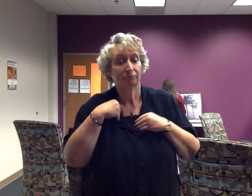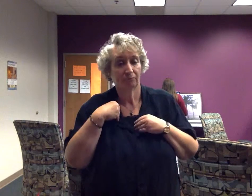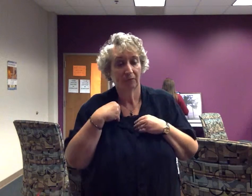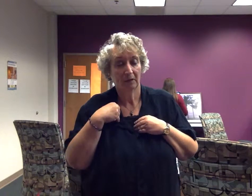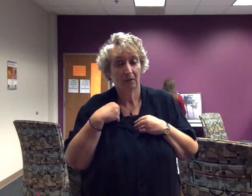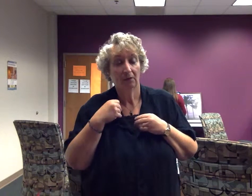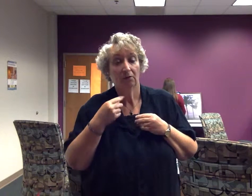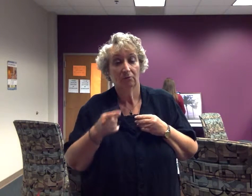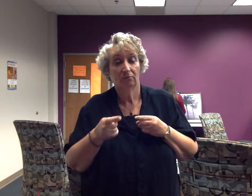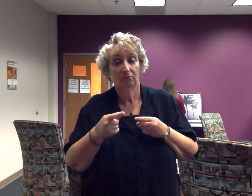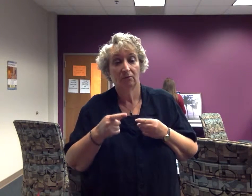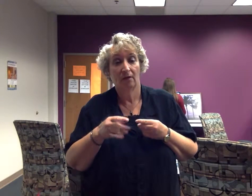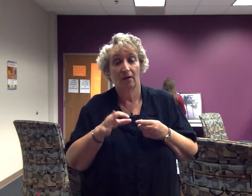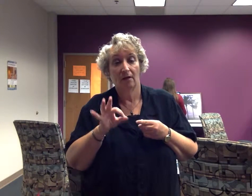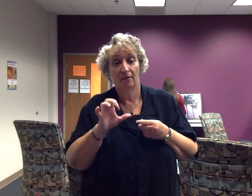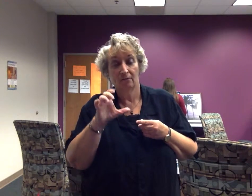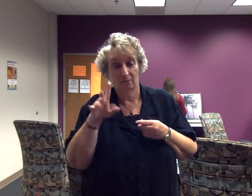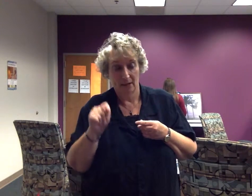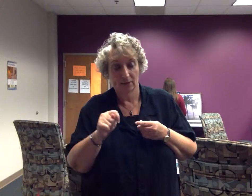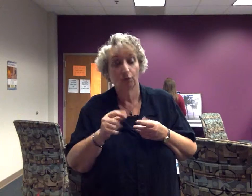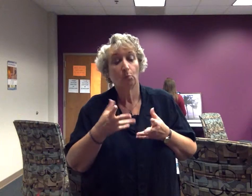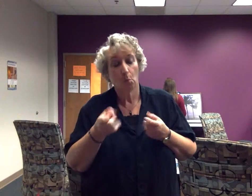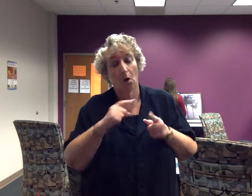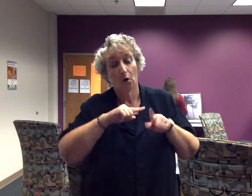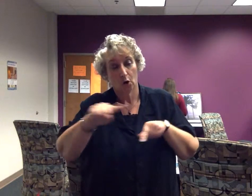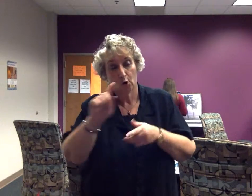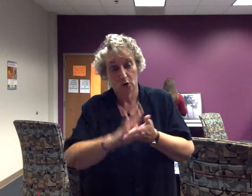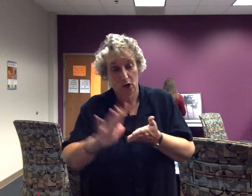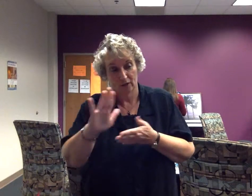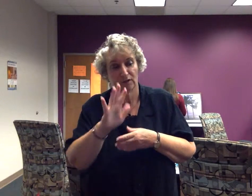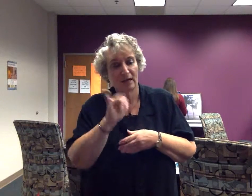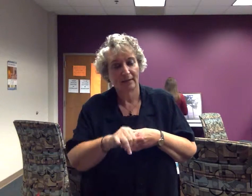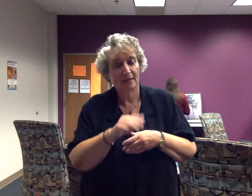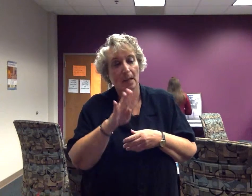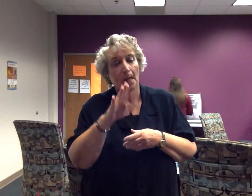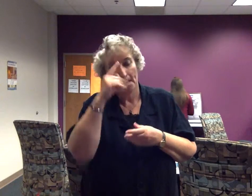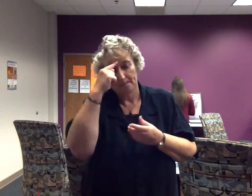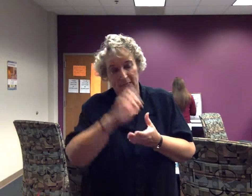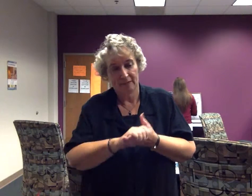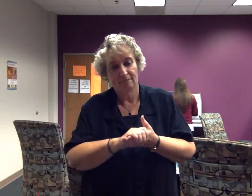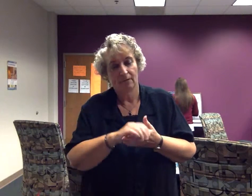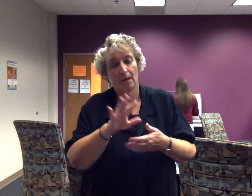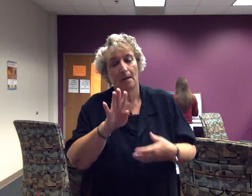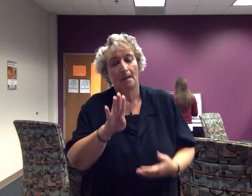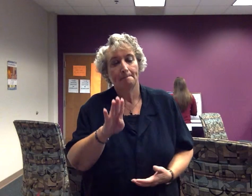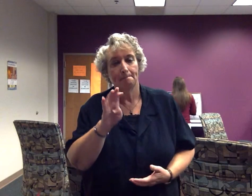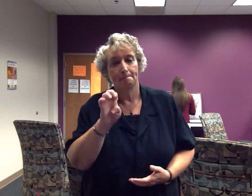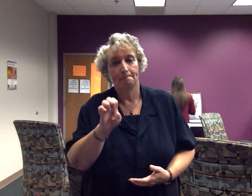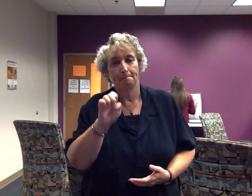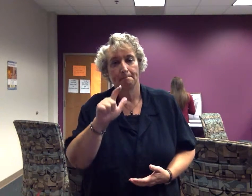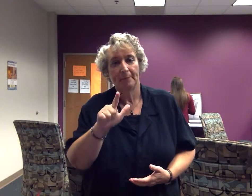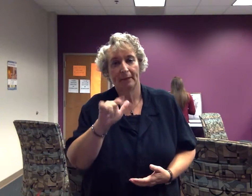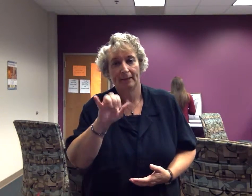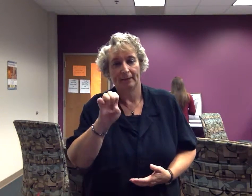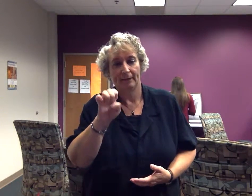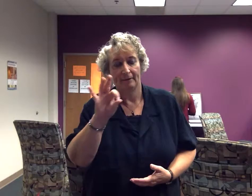college because you think it'll better you in the future. So that's a belief you have, right? I believe that if I go to college, I'll get a better job, I'll make more money in the future. And you think